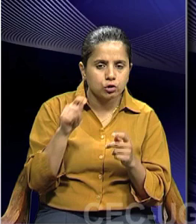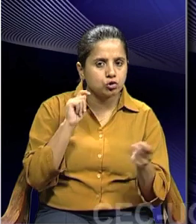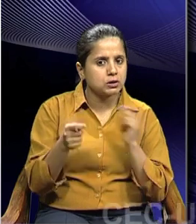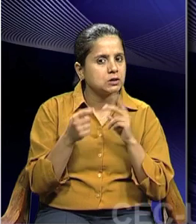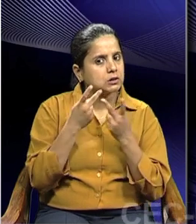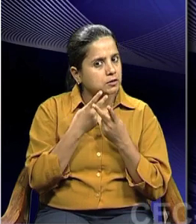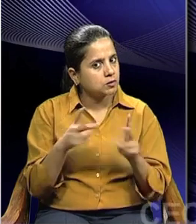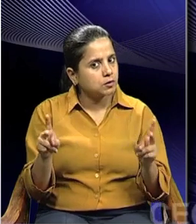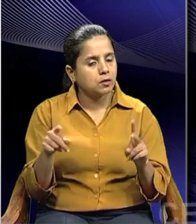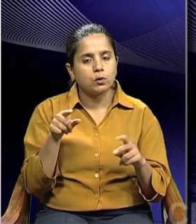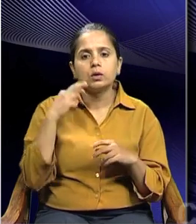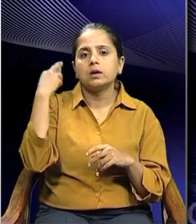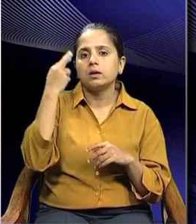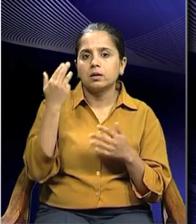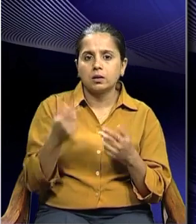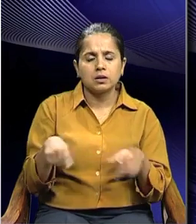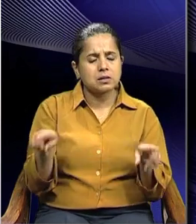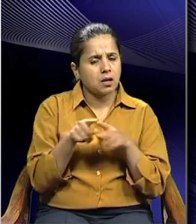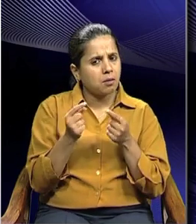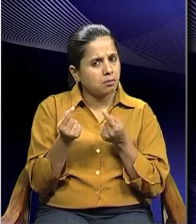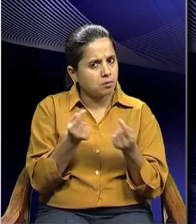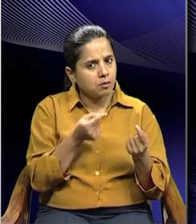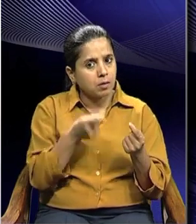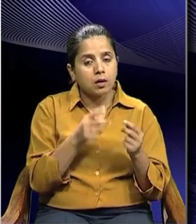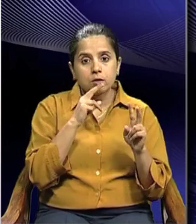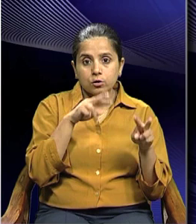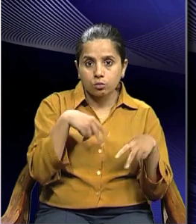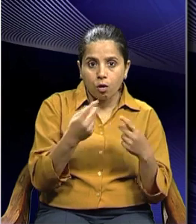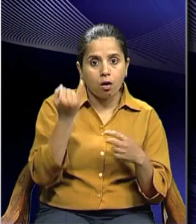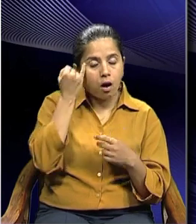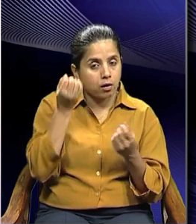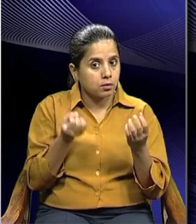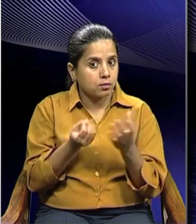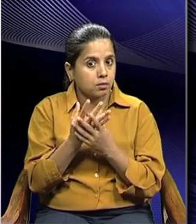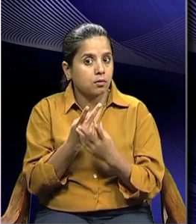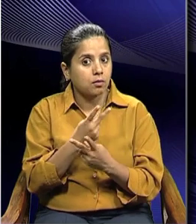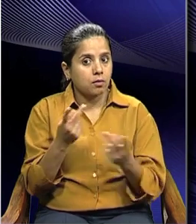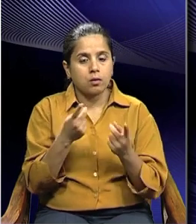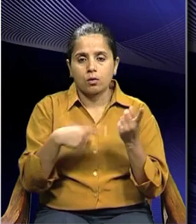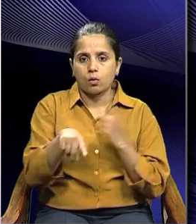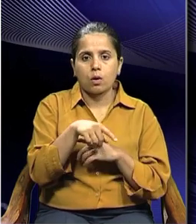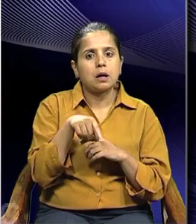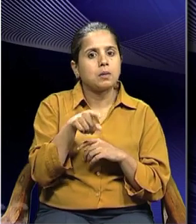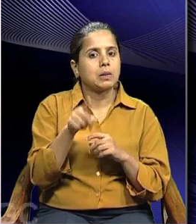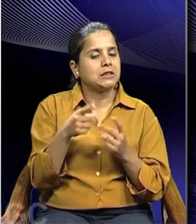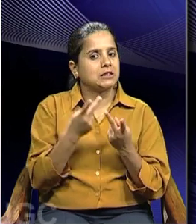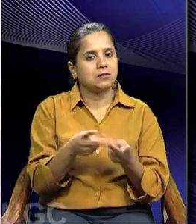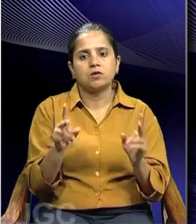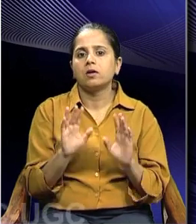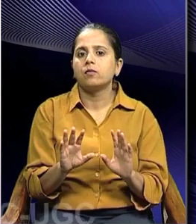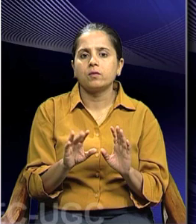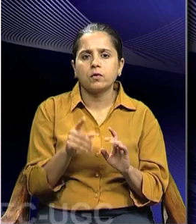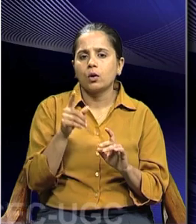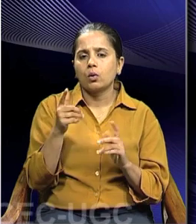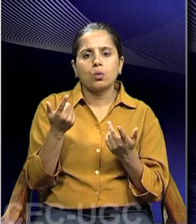different, and that is why in the same manner the responses and initiatives are also supposed to be different. You